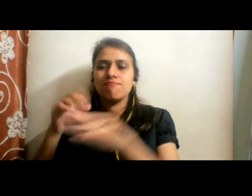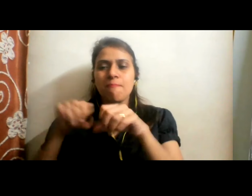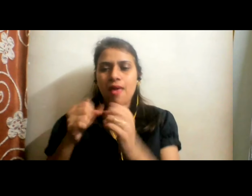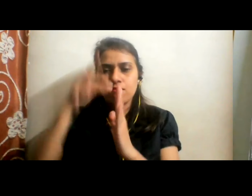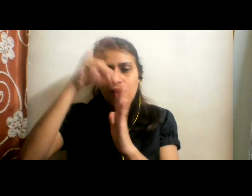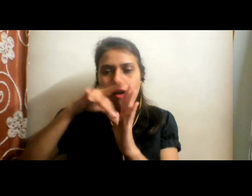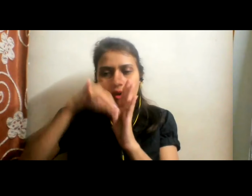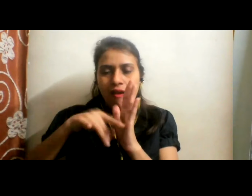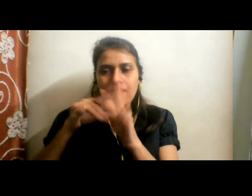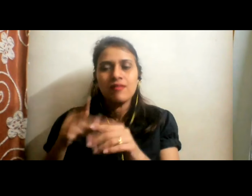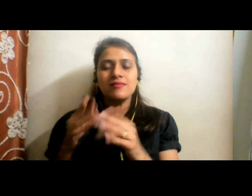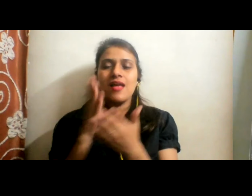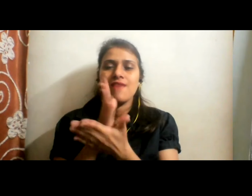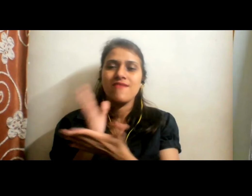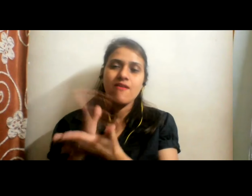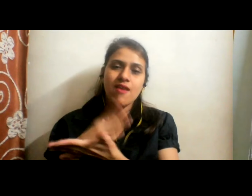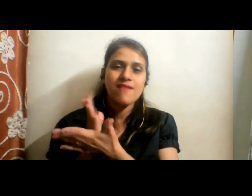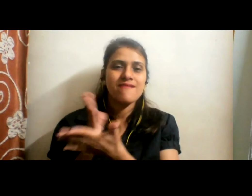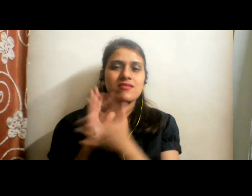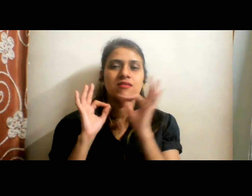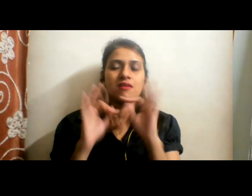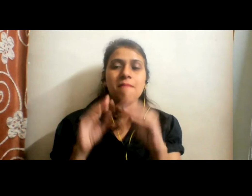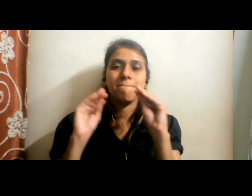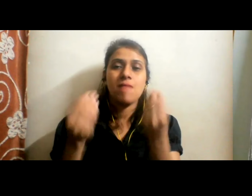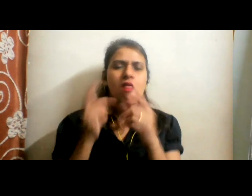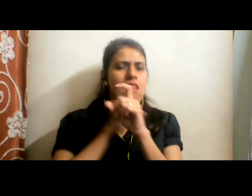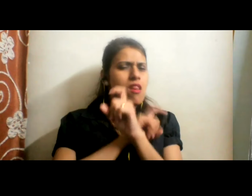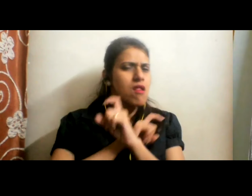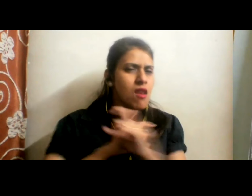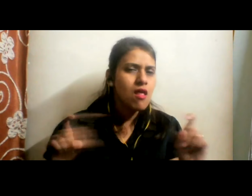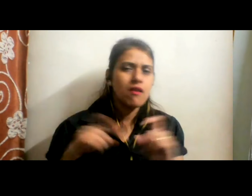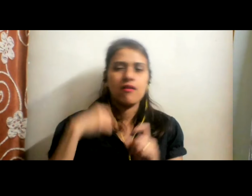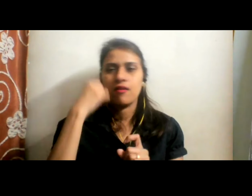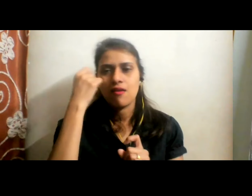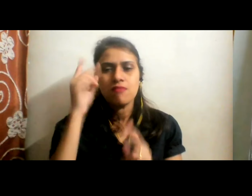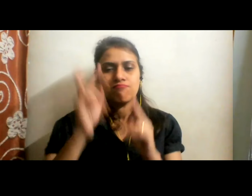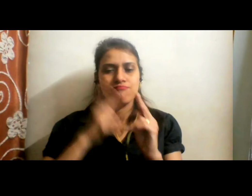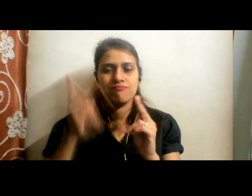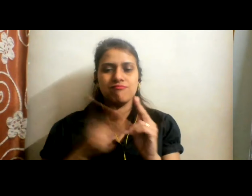actually break it down in smaller measurable constructs. You'll have to form the variables,